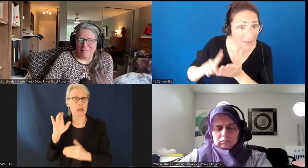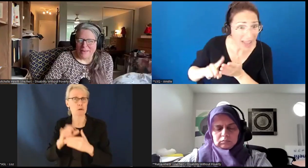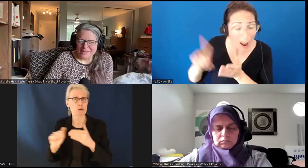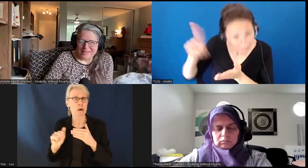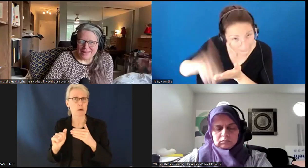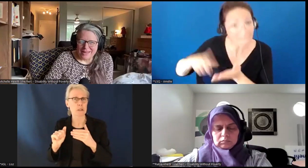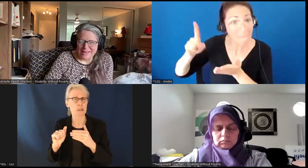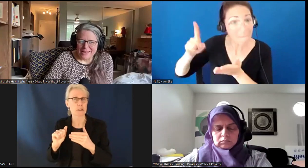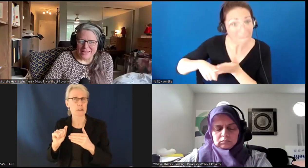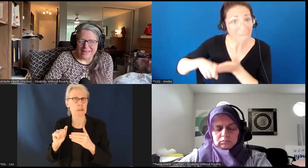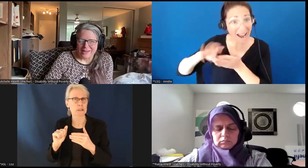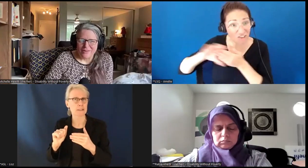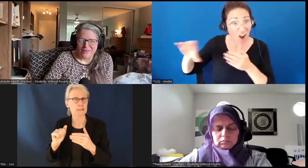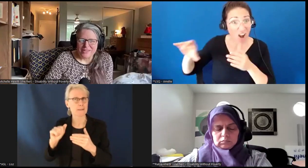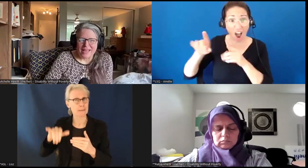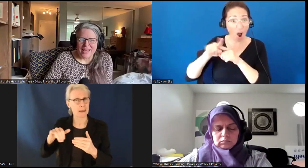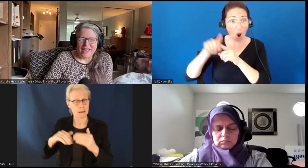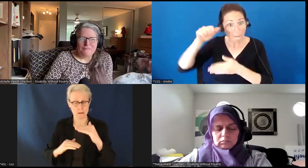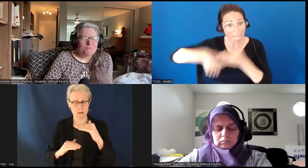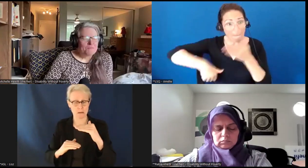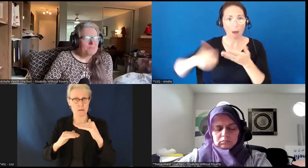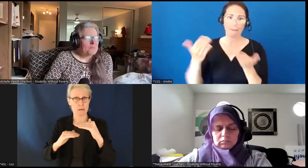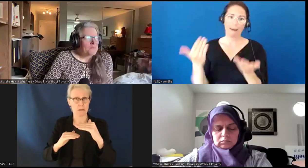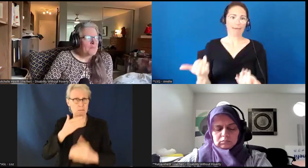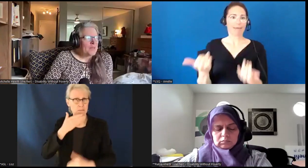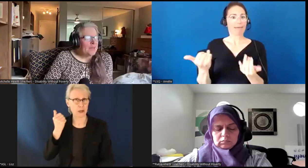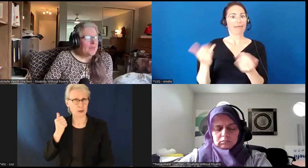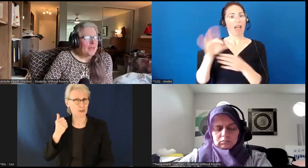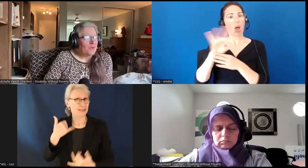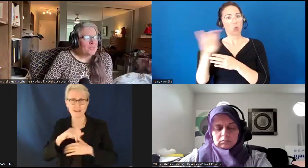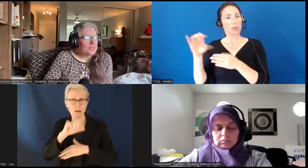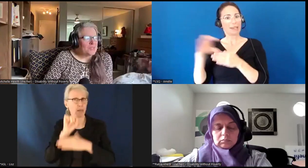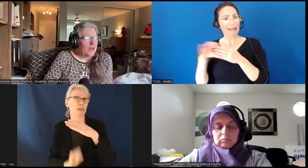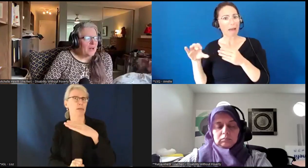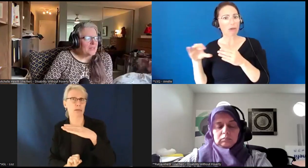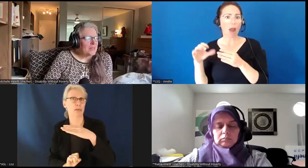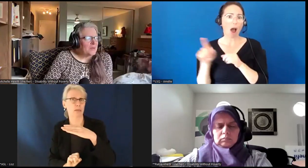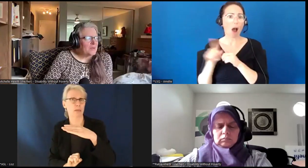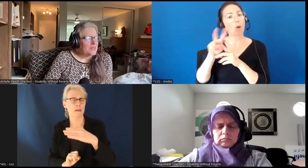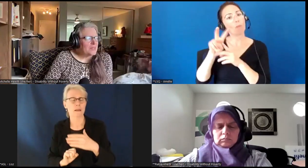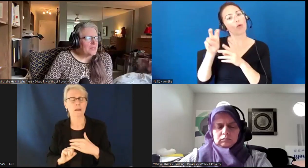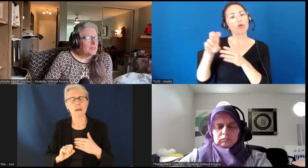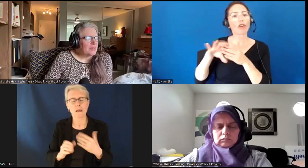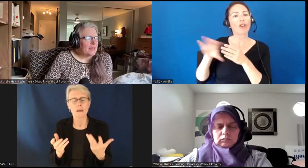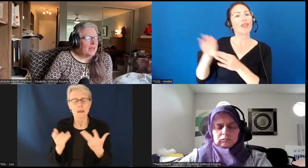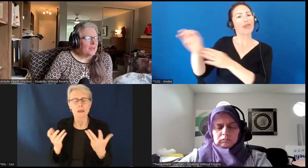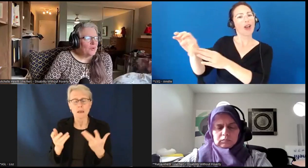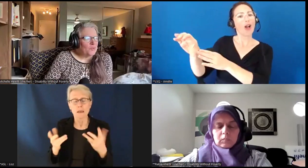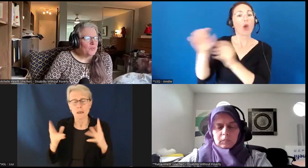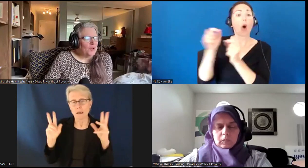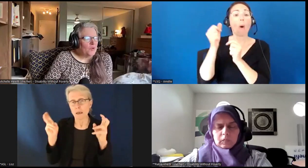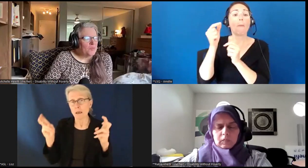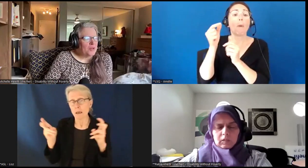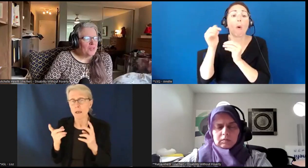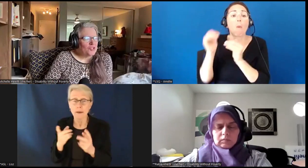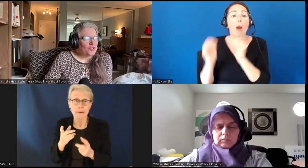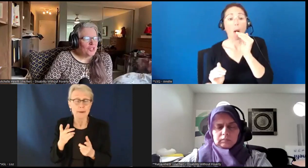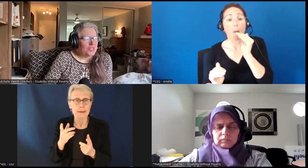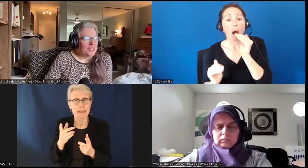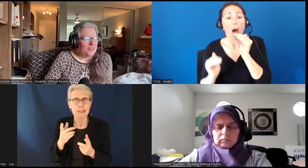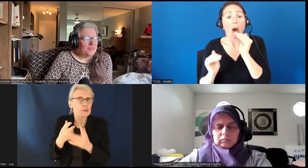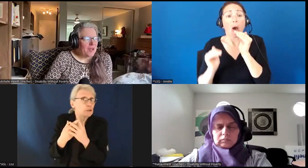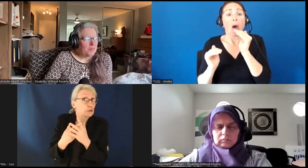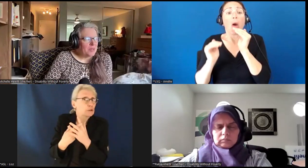any better? It's like, I know it's a start. I know, we've been on this